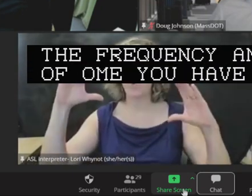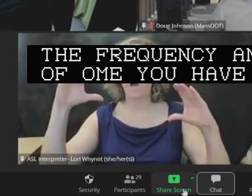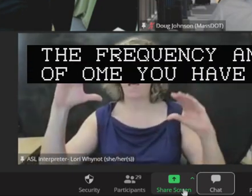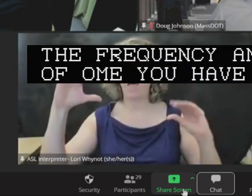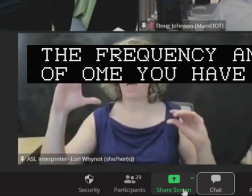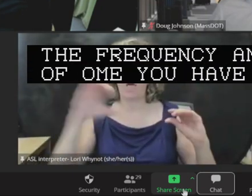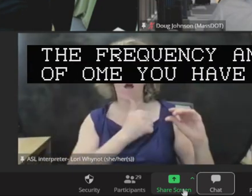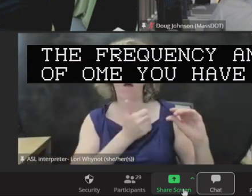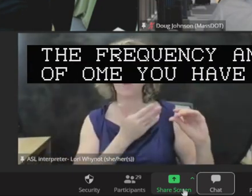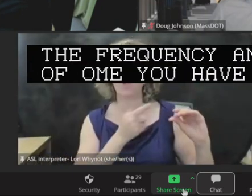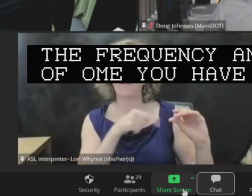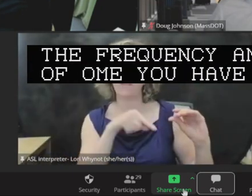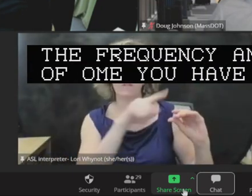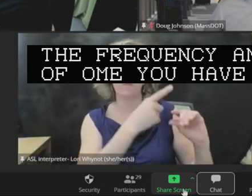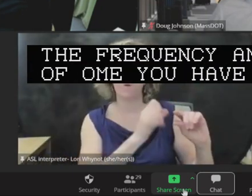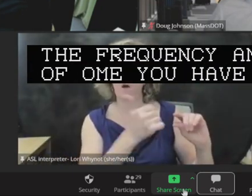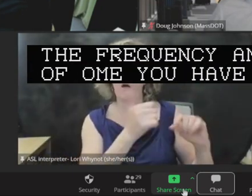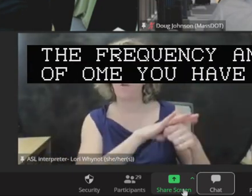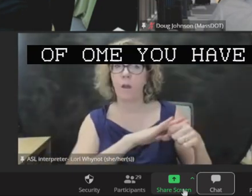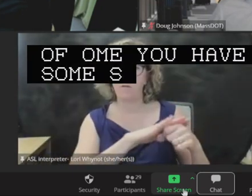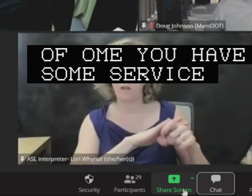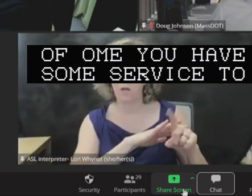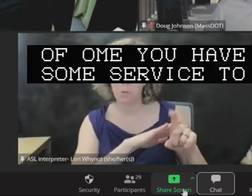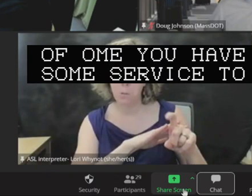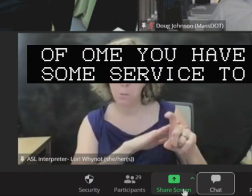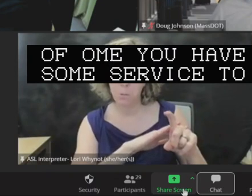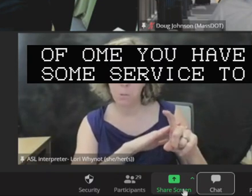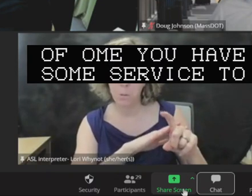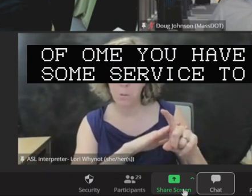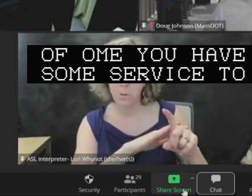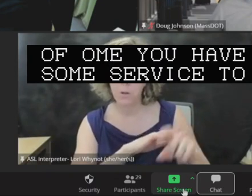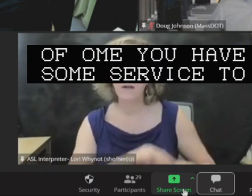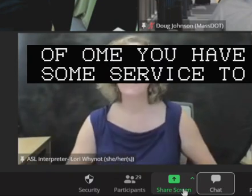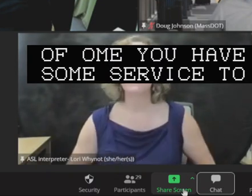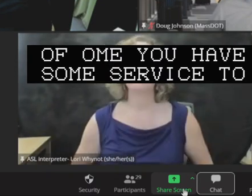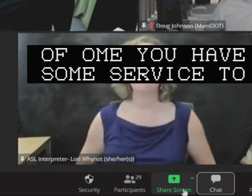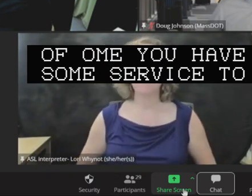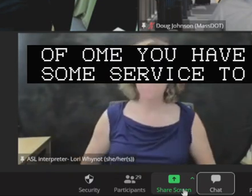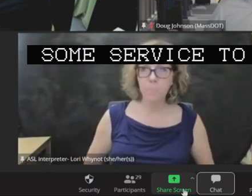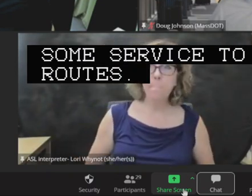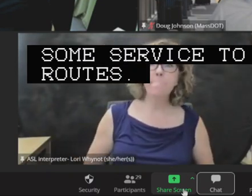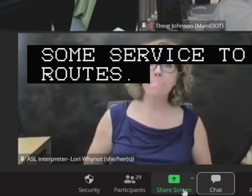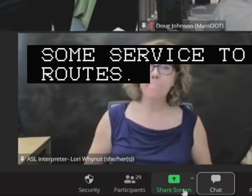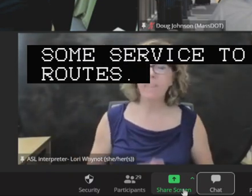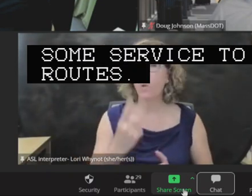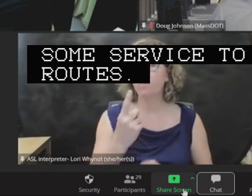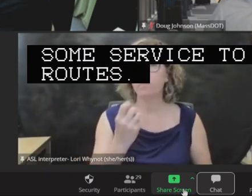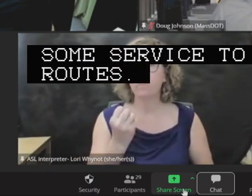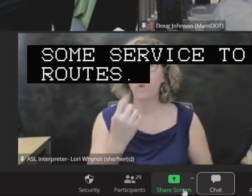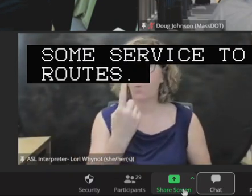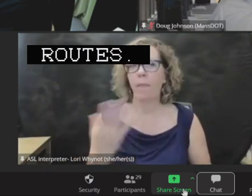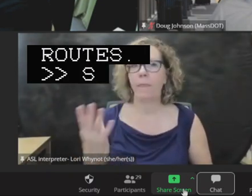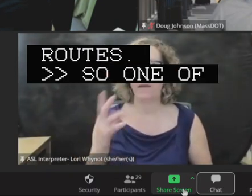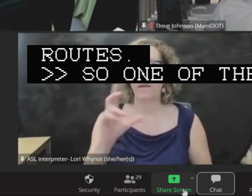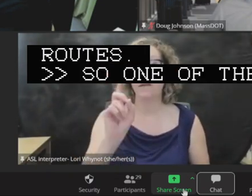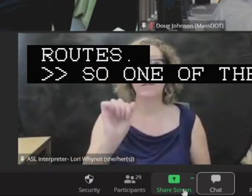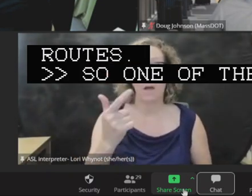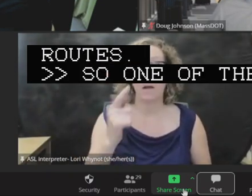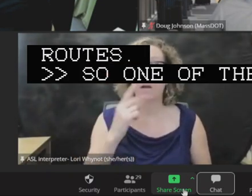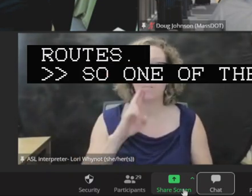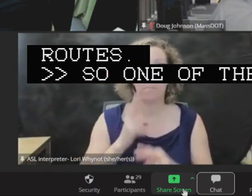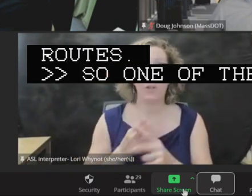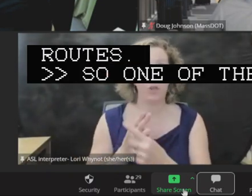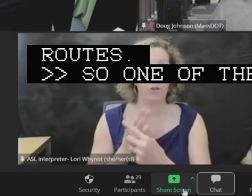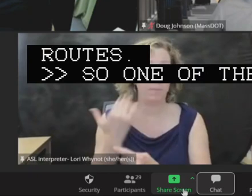some services from other routes. So one of the things that Doug mentioned when he was giving this